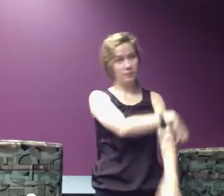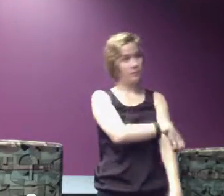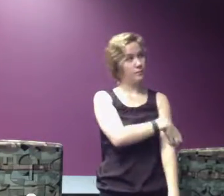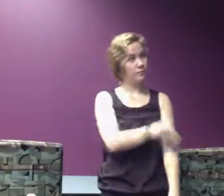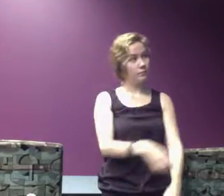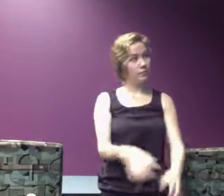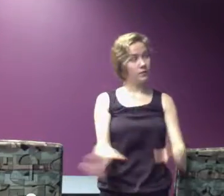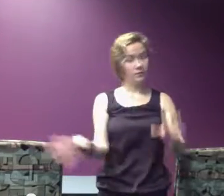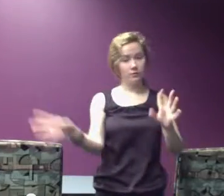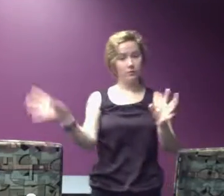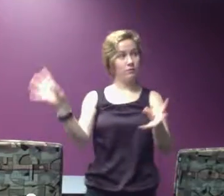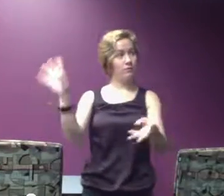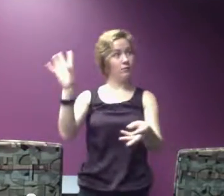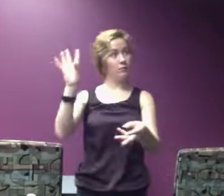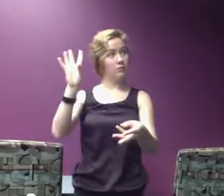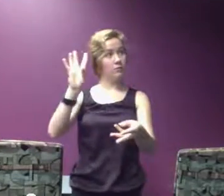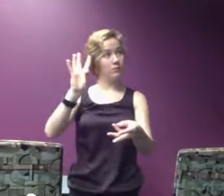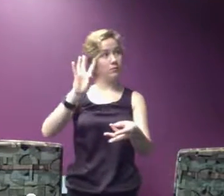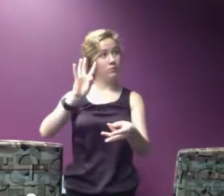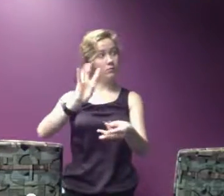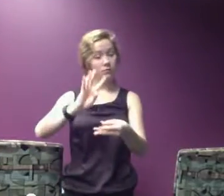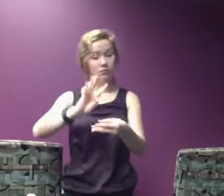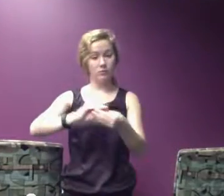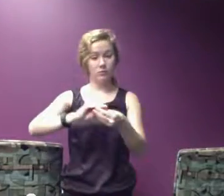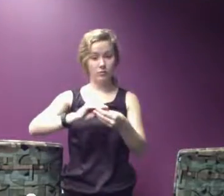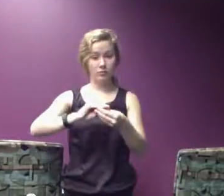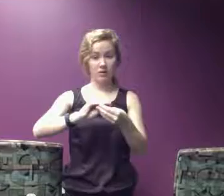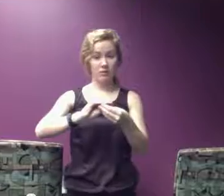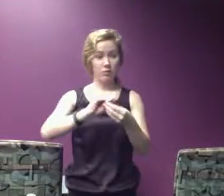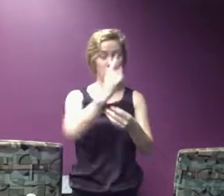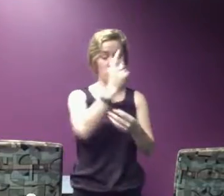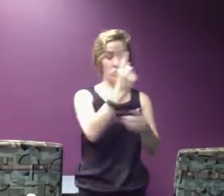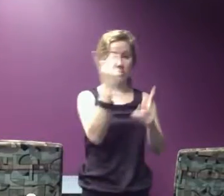You can see on the board all together.